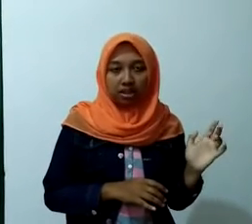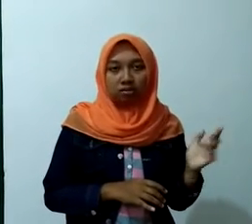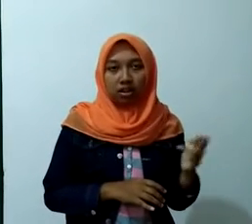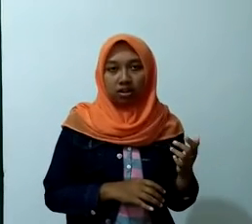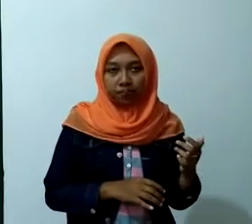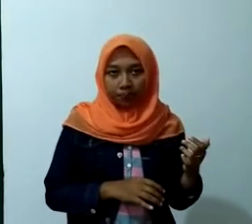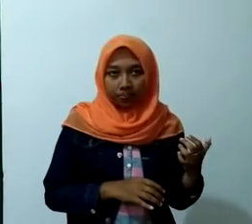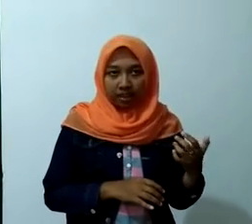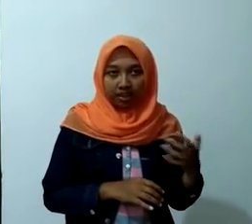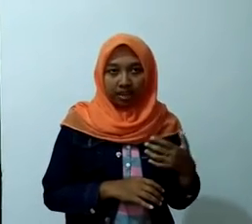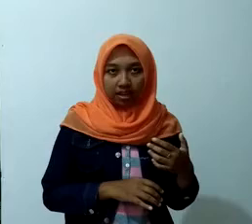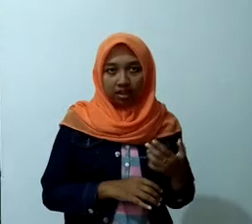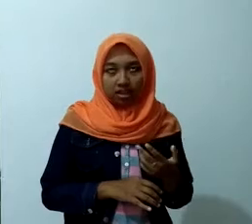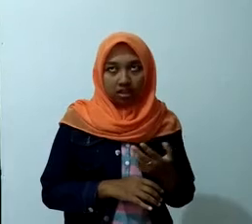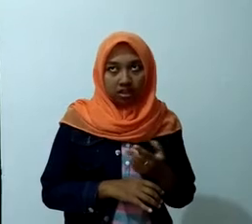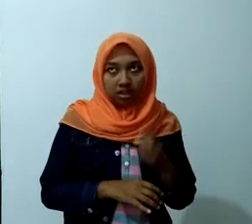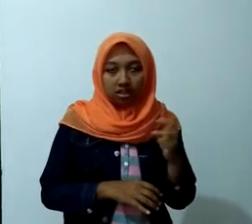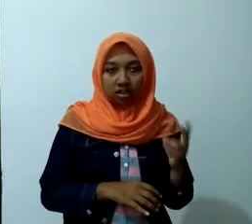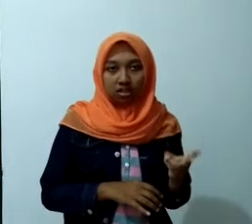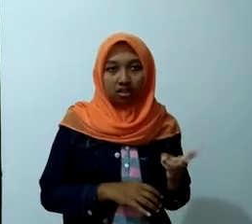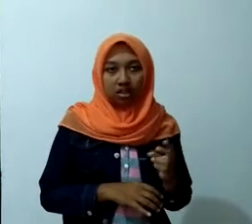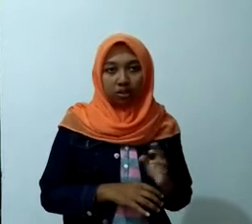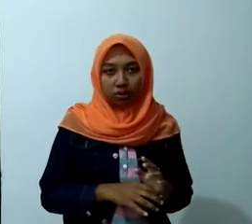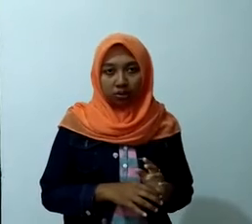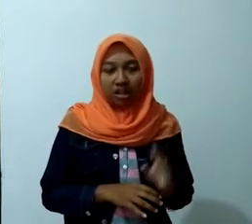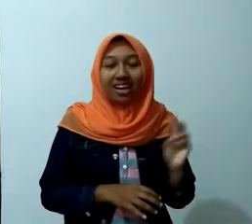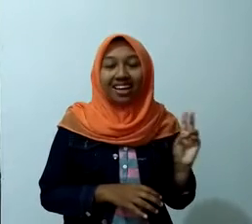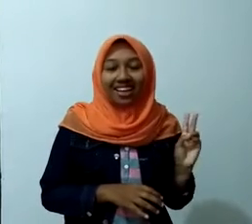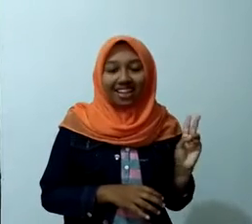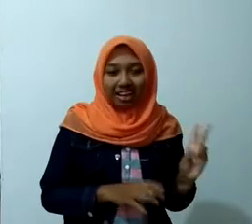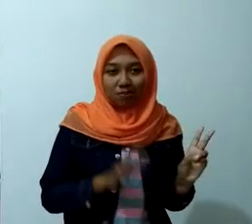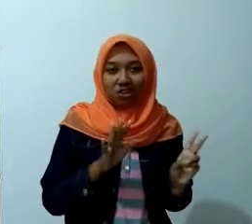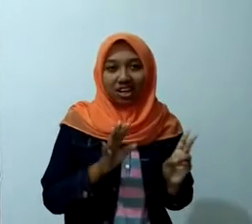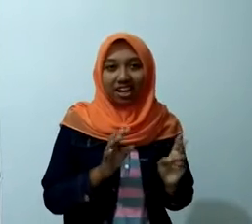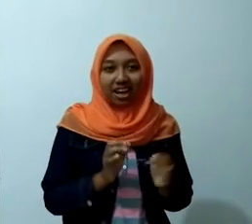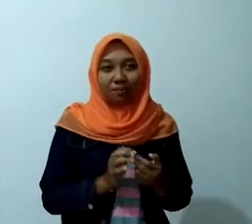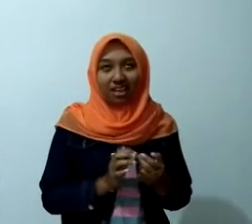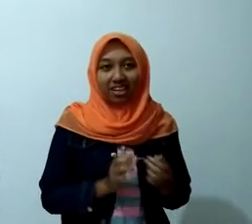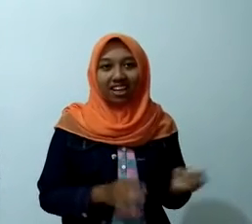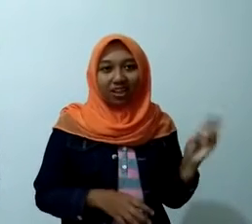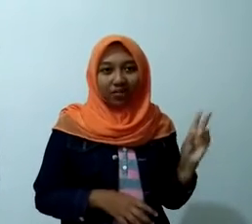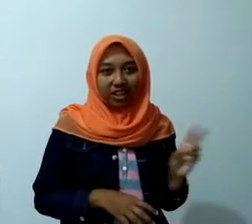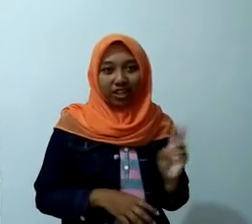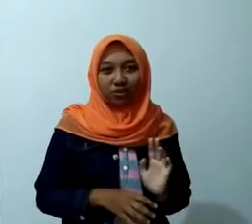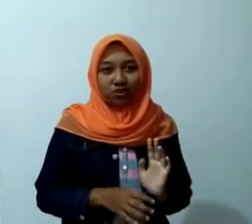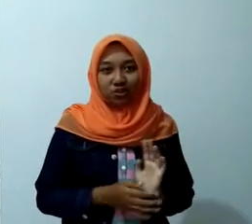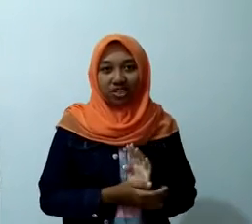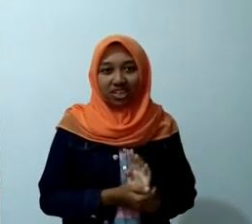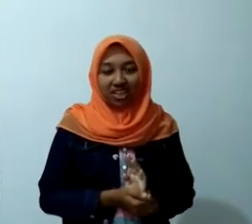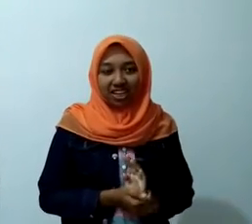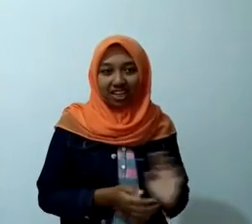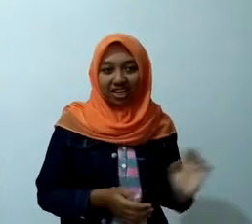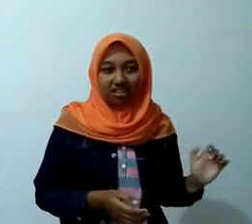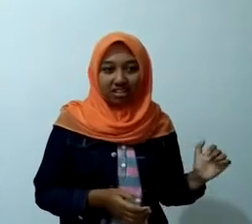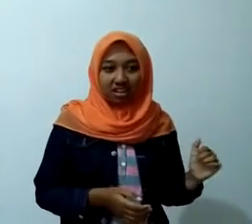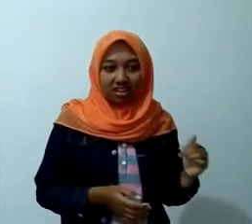the writer will take 30 I mean 22 students